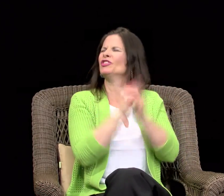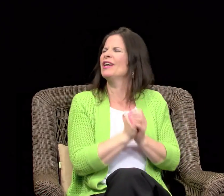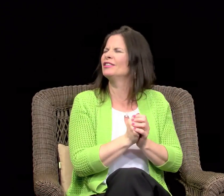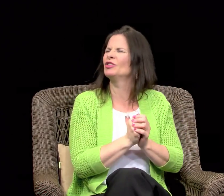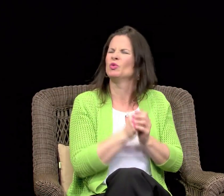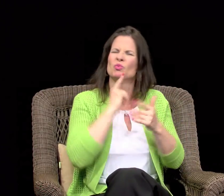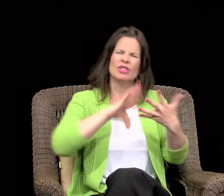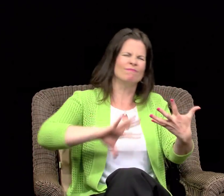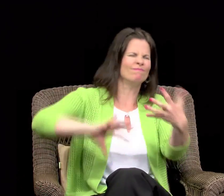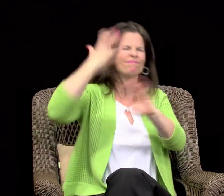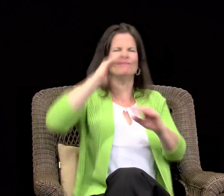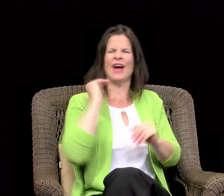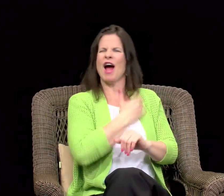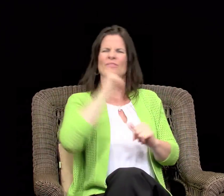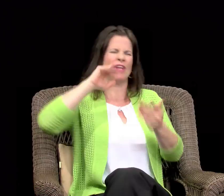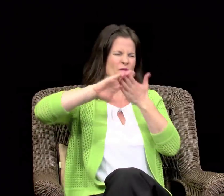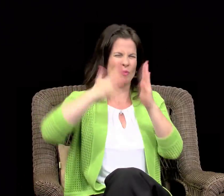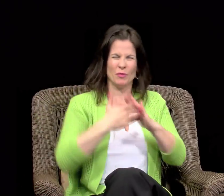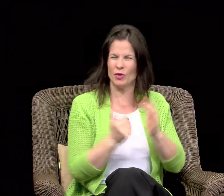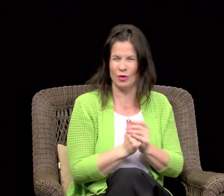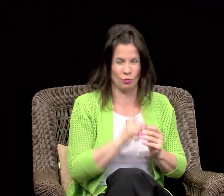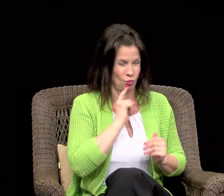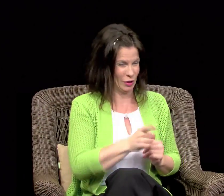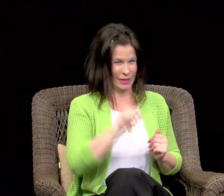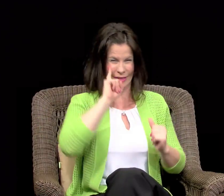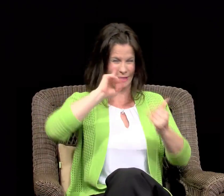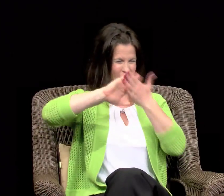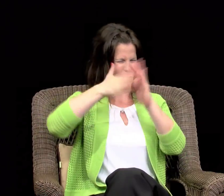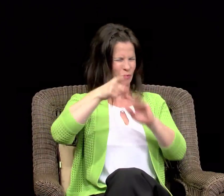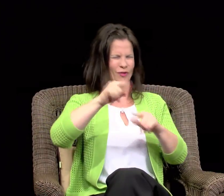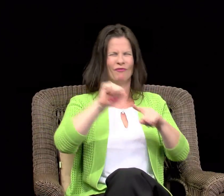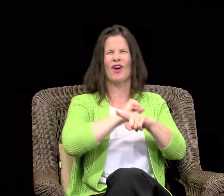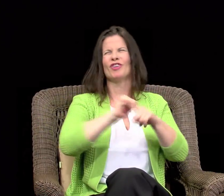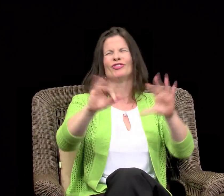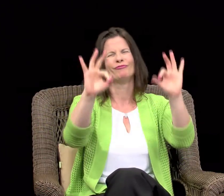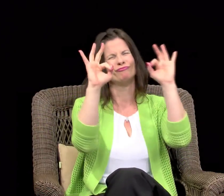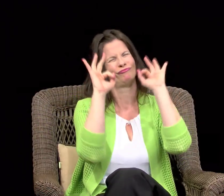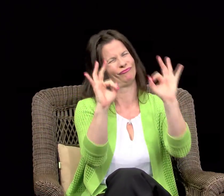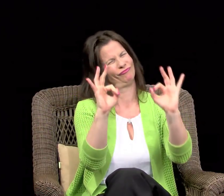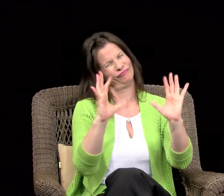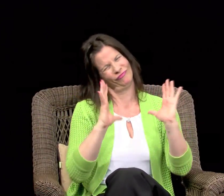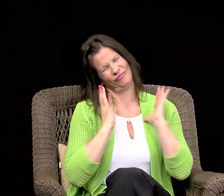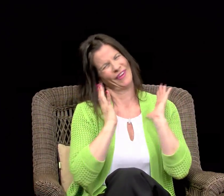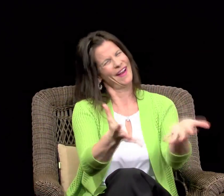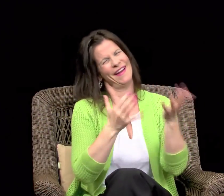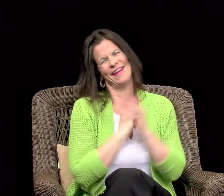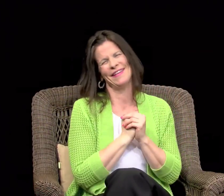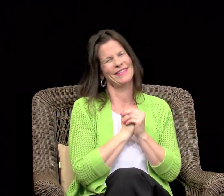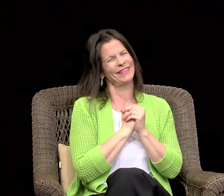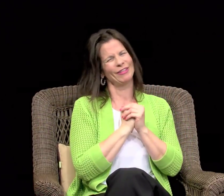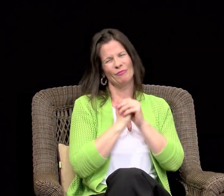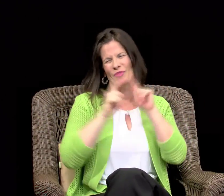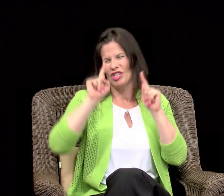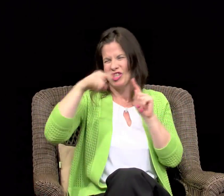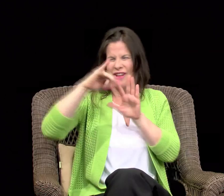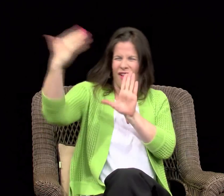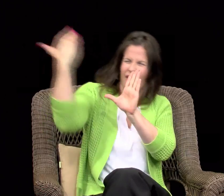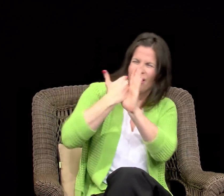happened was the deaf education declined, it destroyed our communities, and really, the deaf community